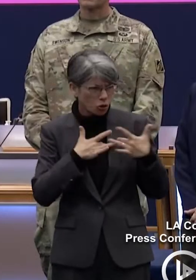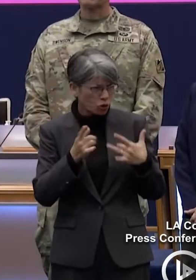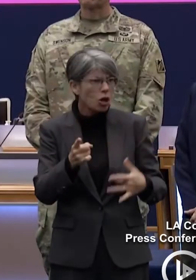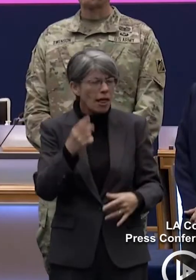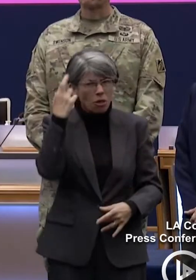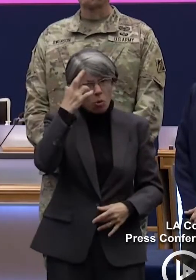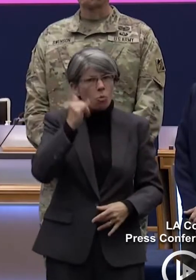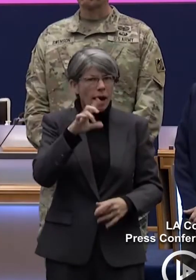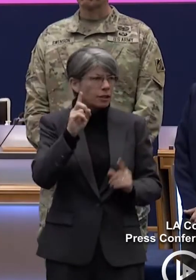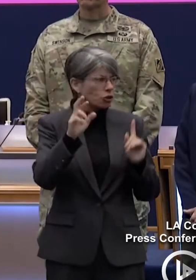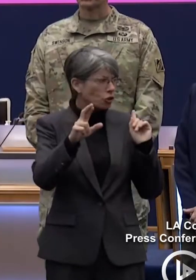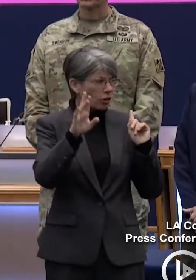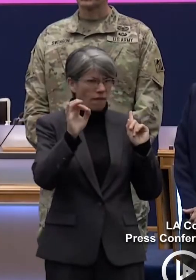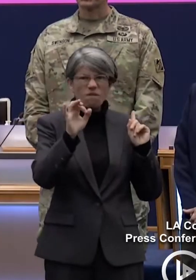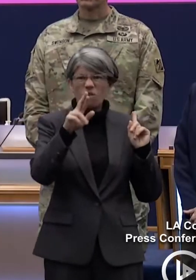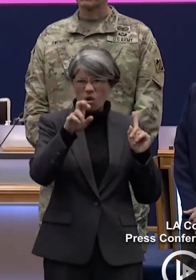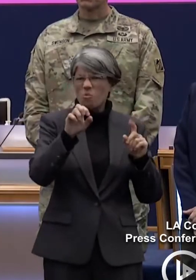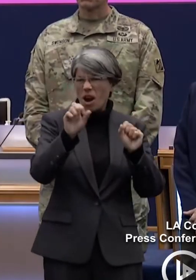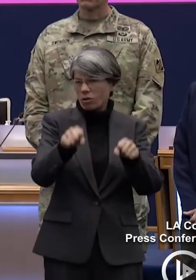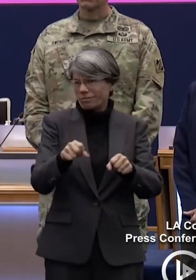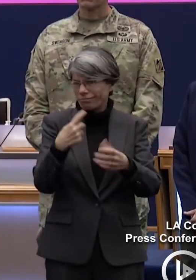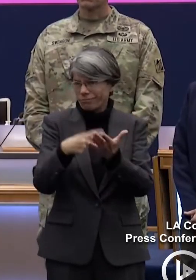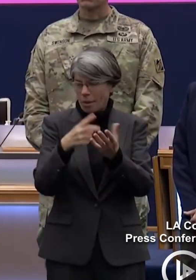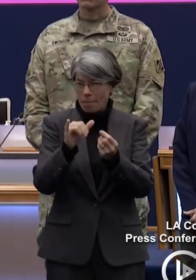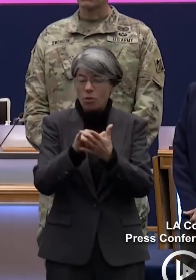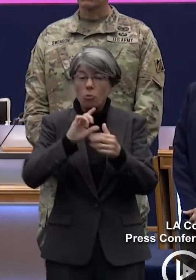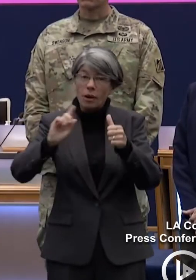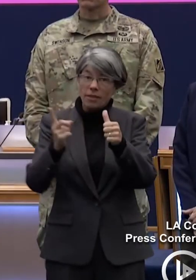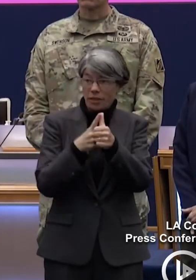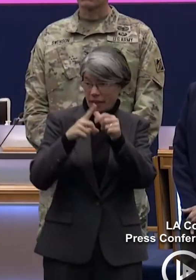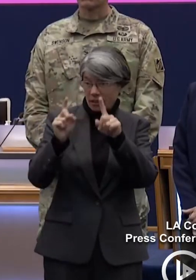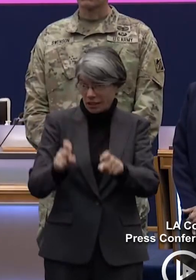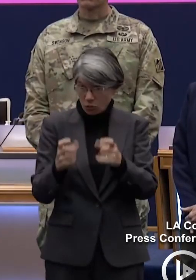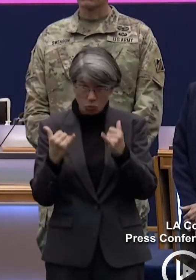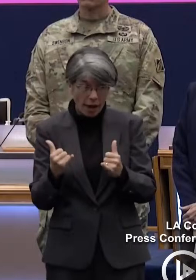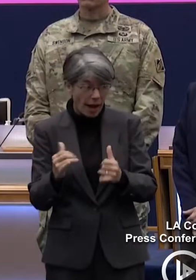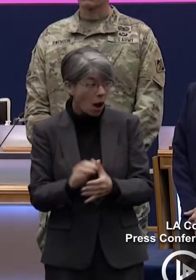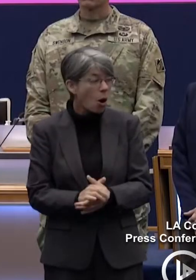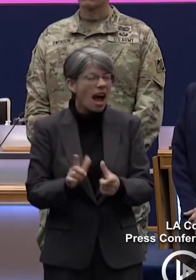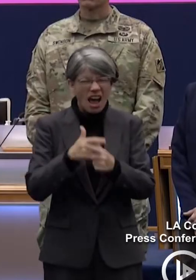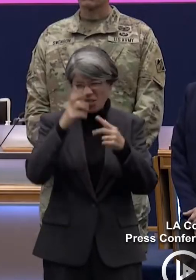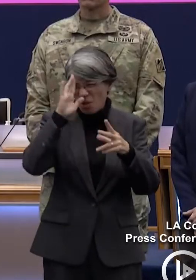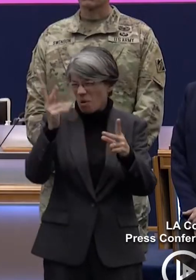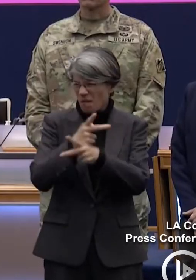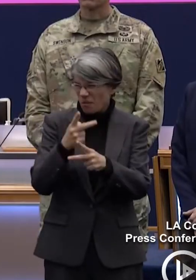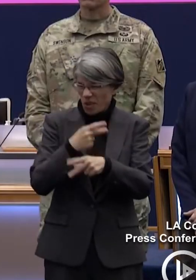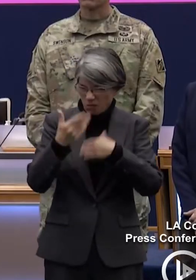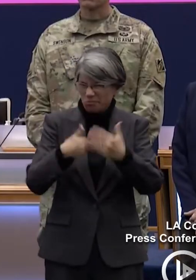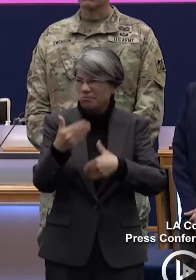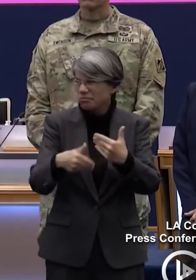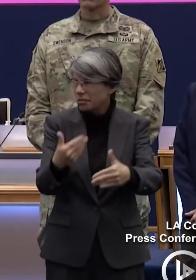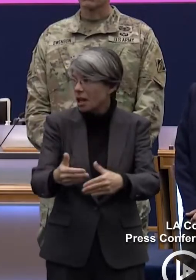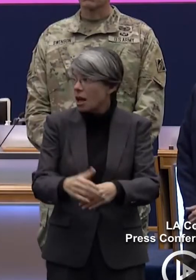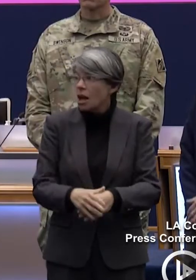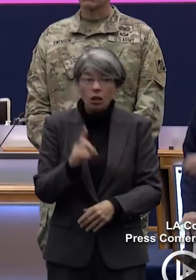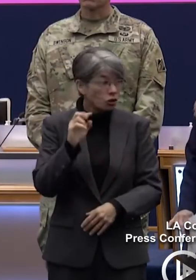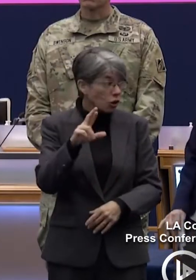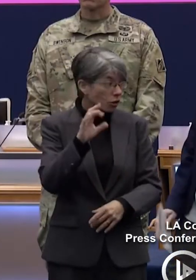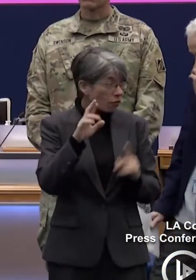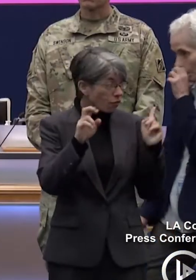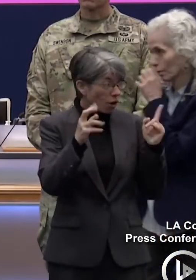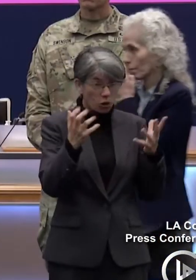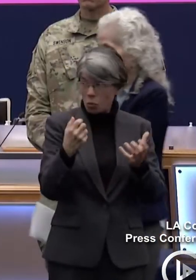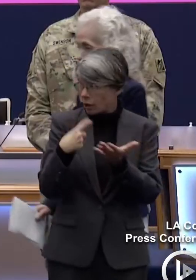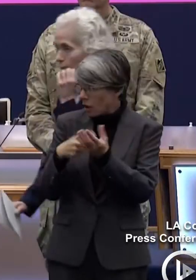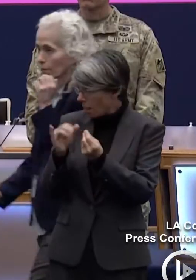that's why Dr. Ferrer can elaborate. That's why we're doing initial testing right now, and then we're going to figure out a path moving forward. But Dr. Ferrer, if you want to follow